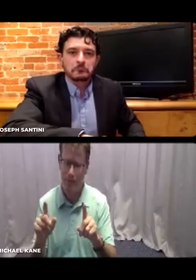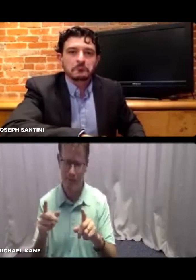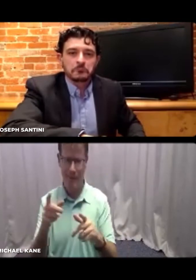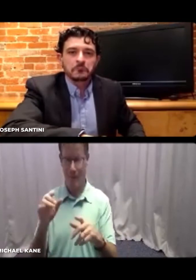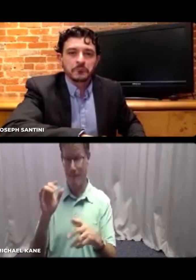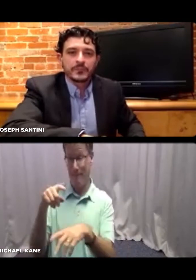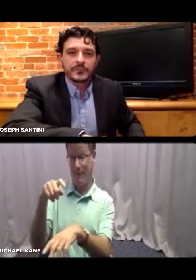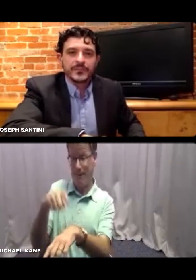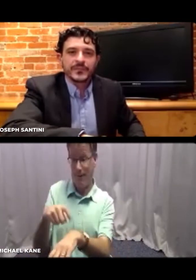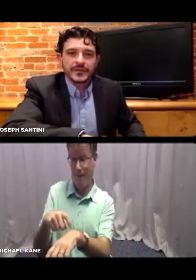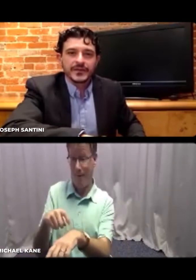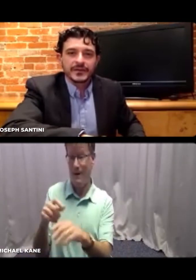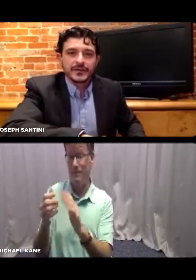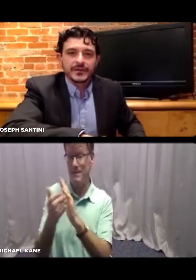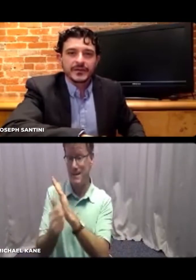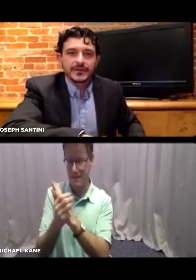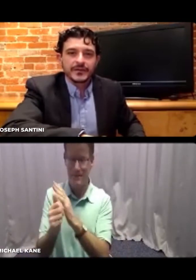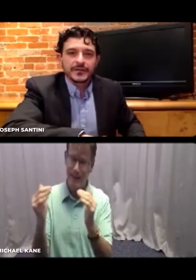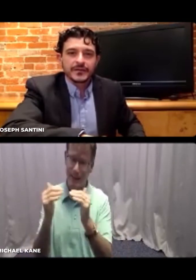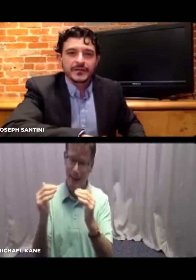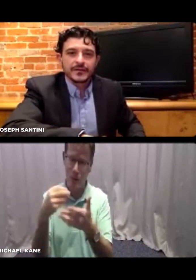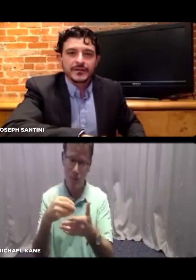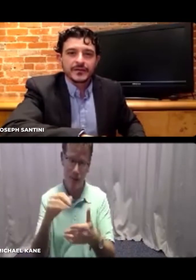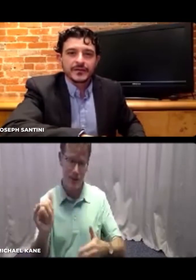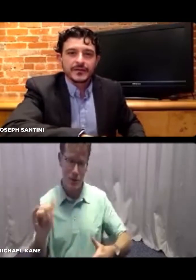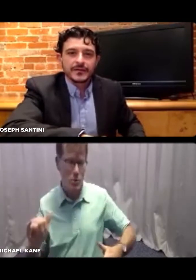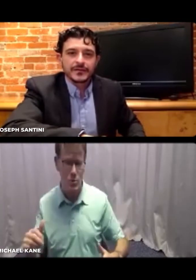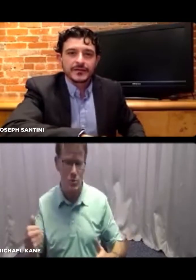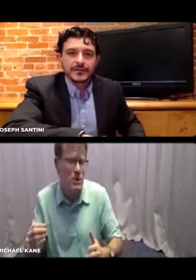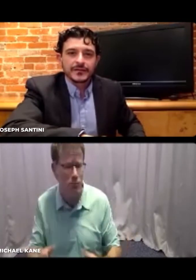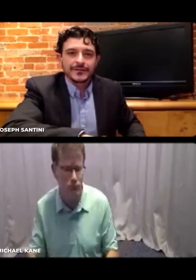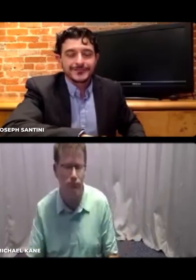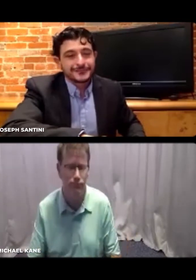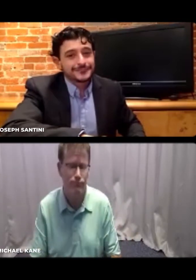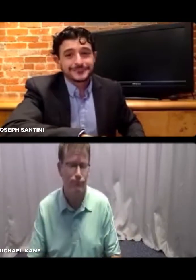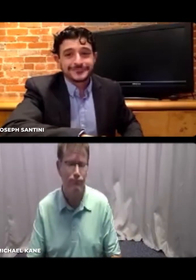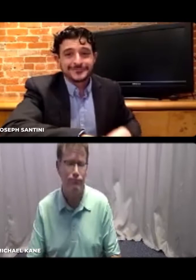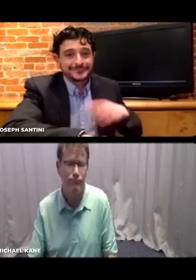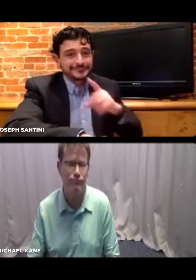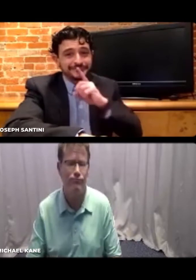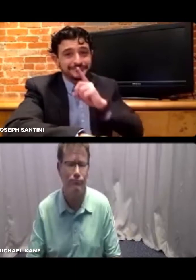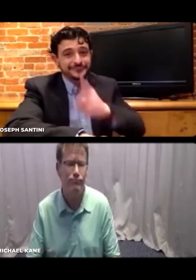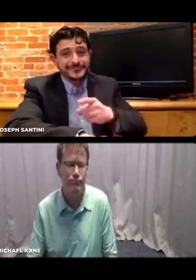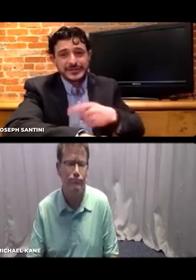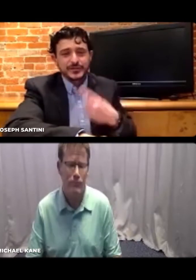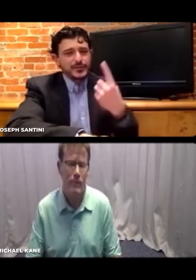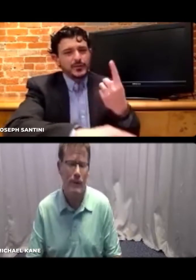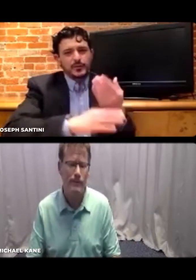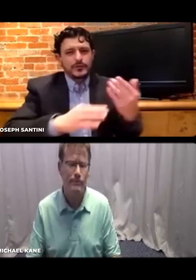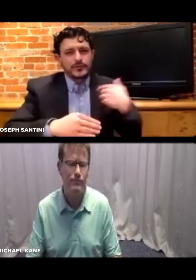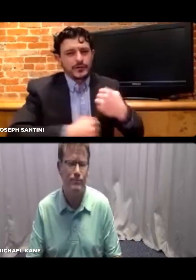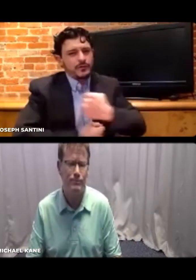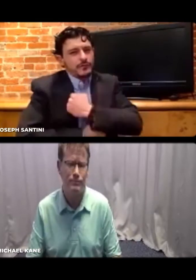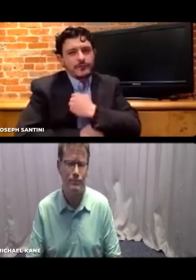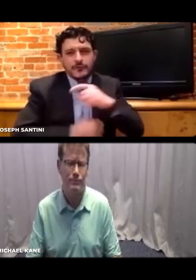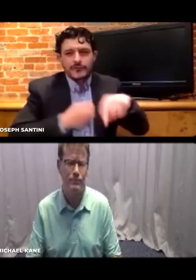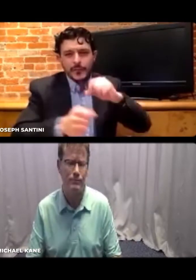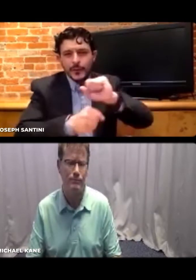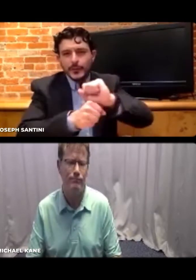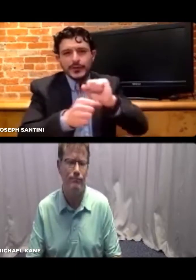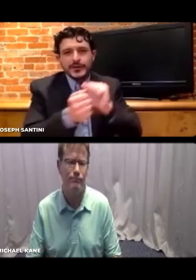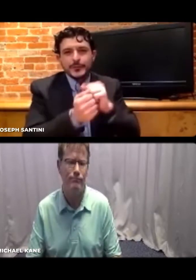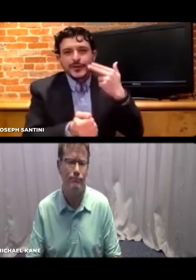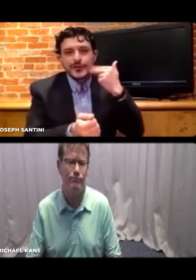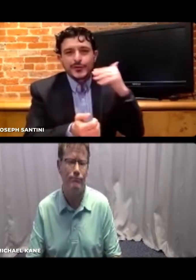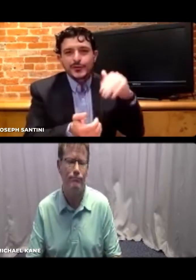Time and skills equals money, really. It really does, Mike. That's why I love working where I